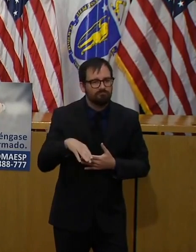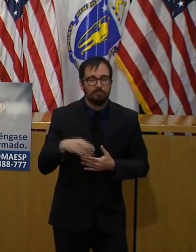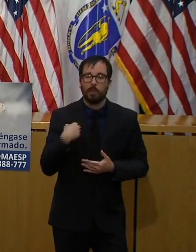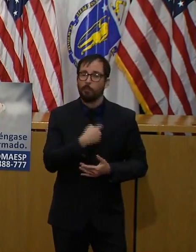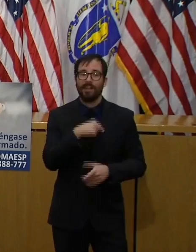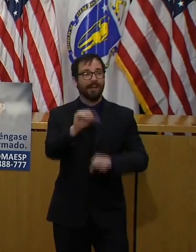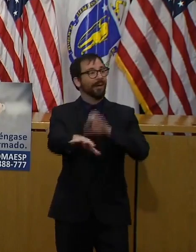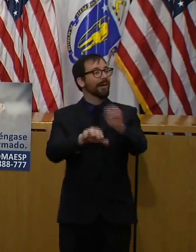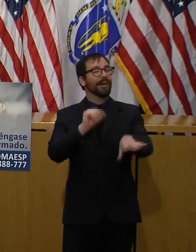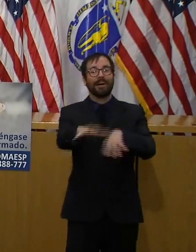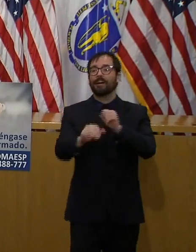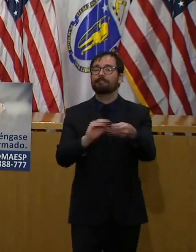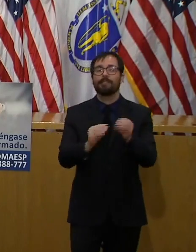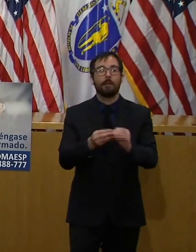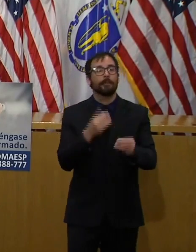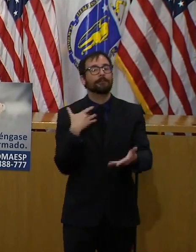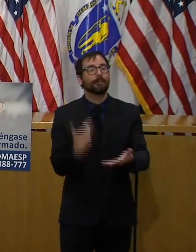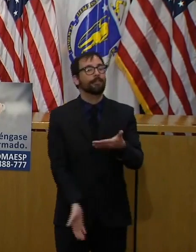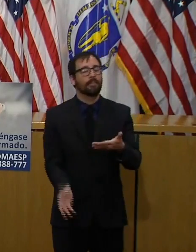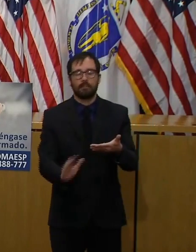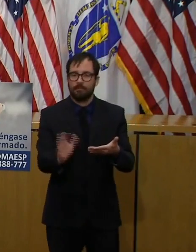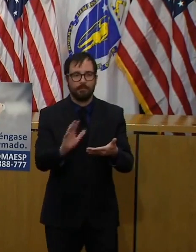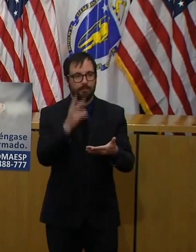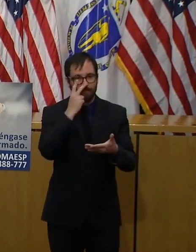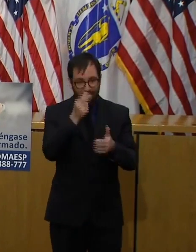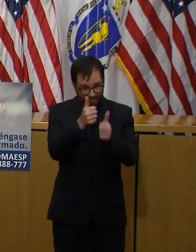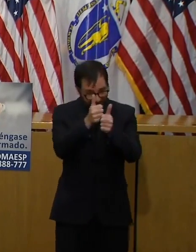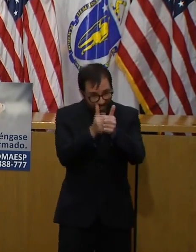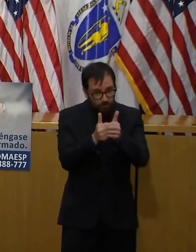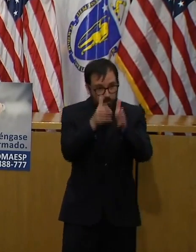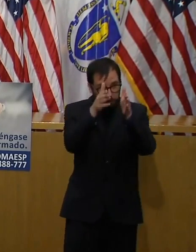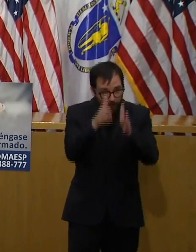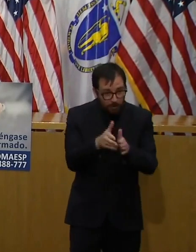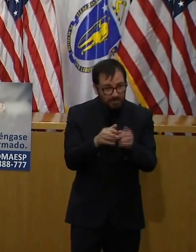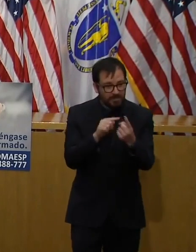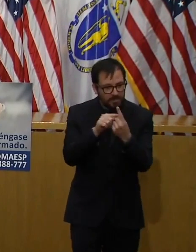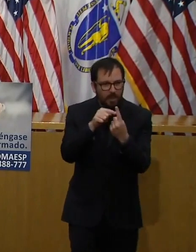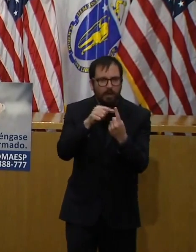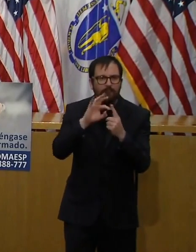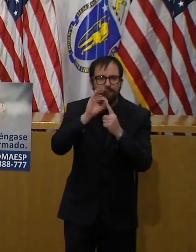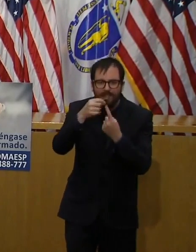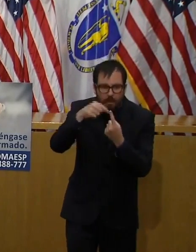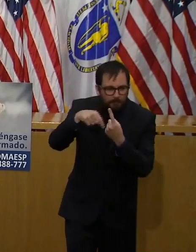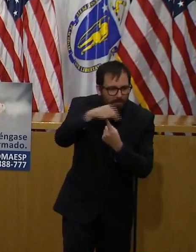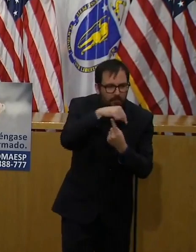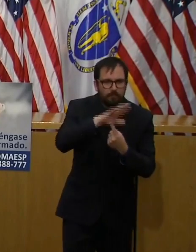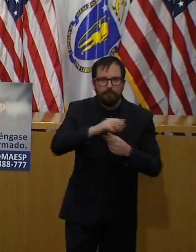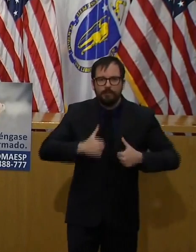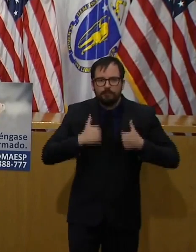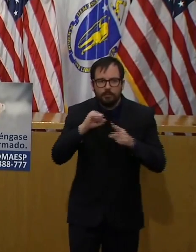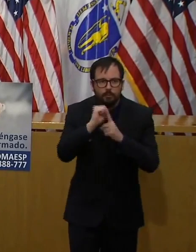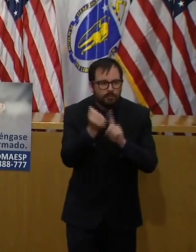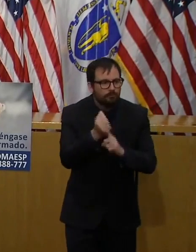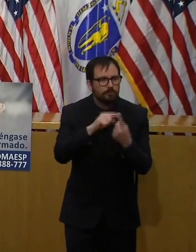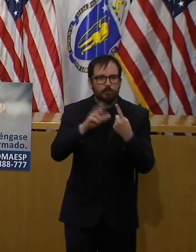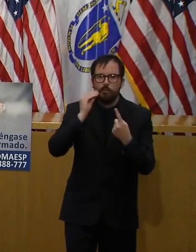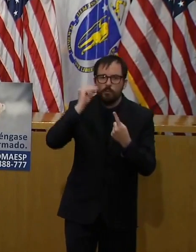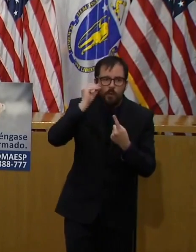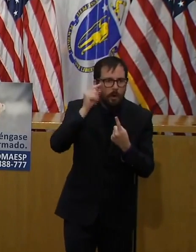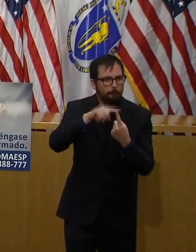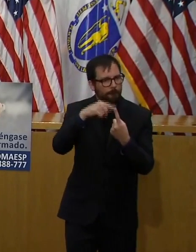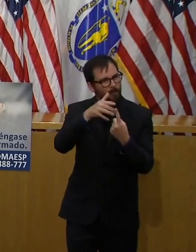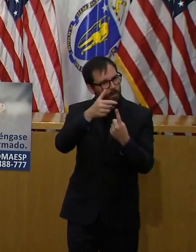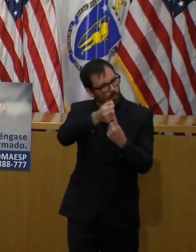There are families who suddenly face economic anxiety after losing a job through no fault of their own, and it's a situation we